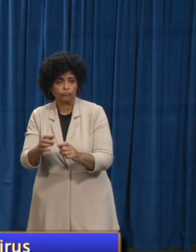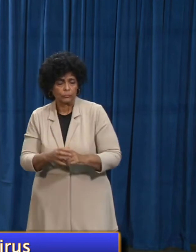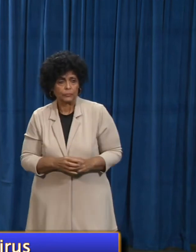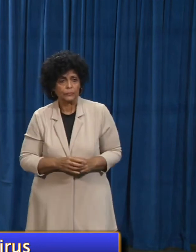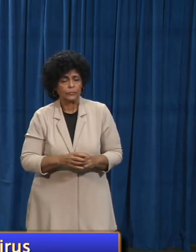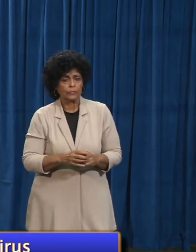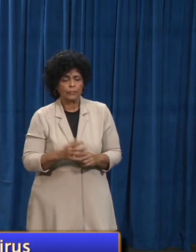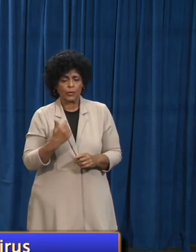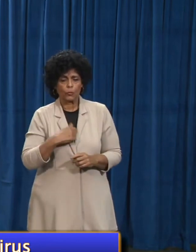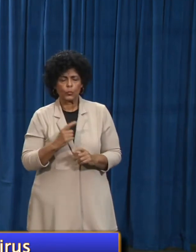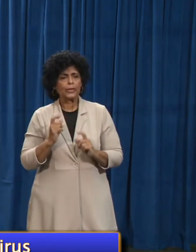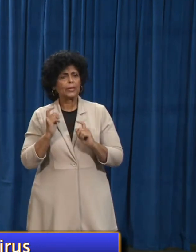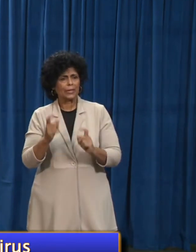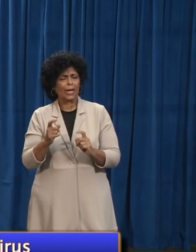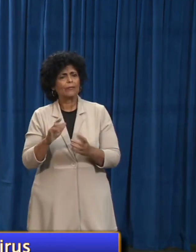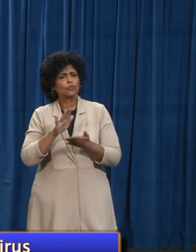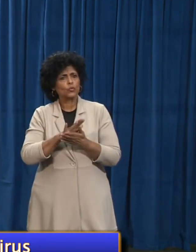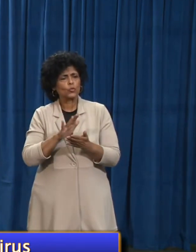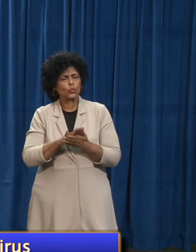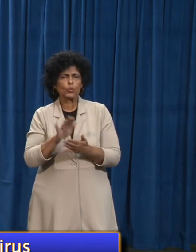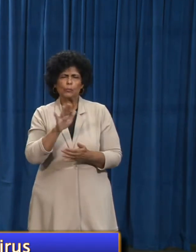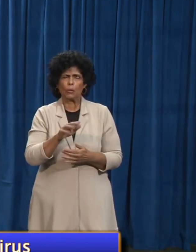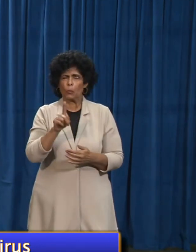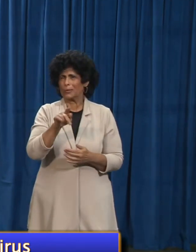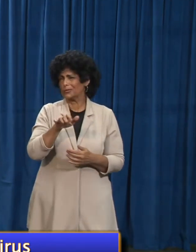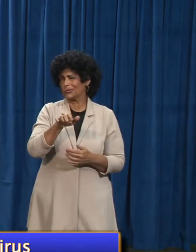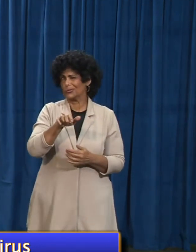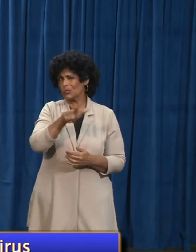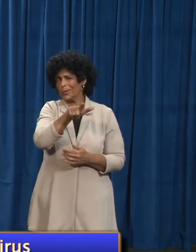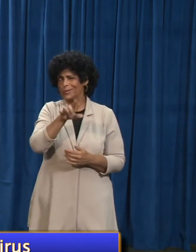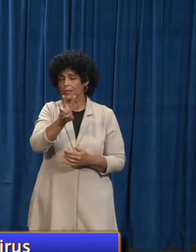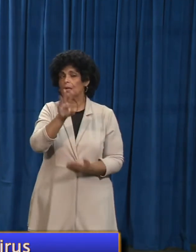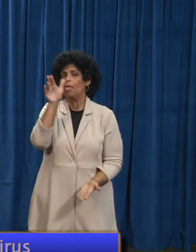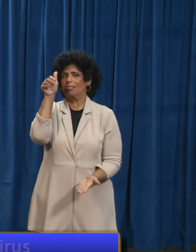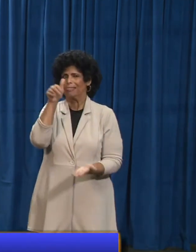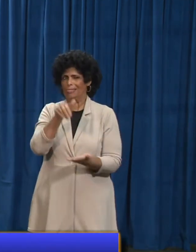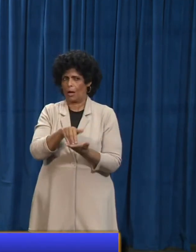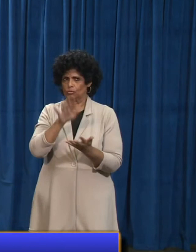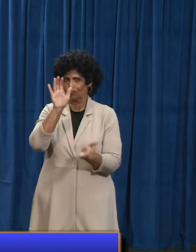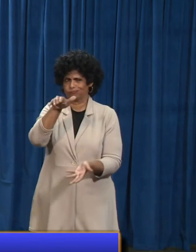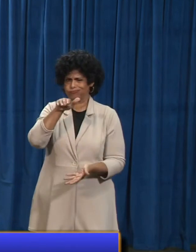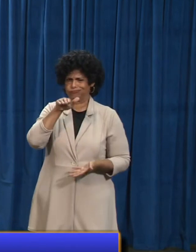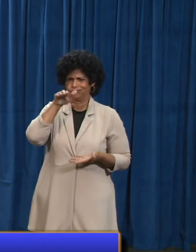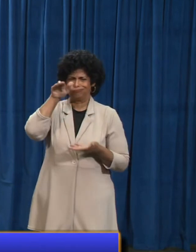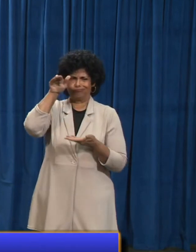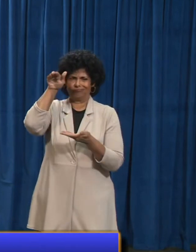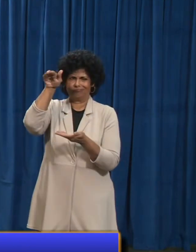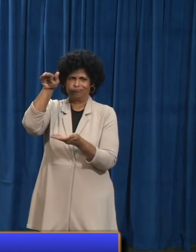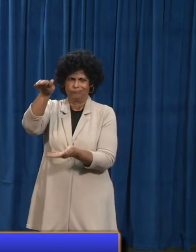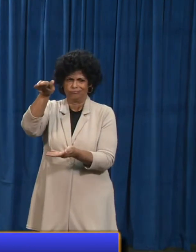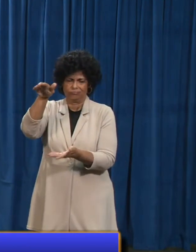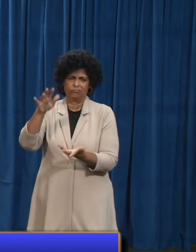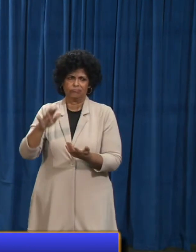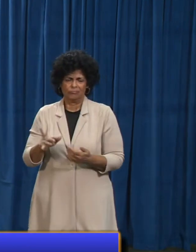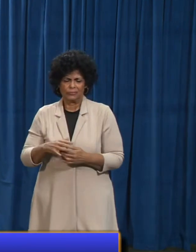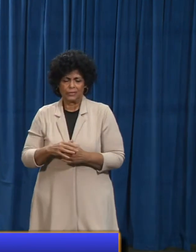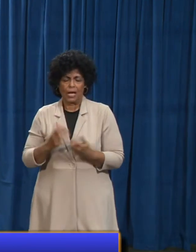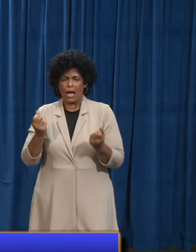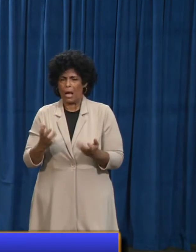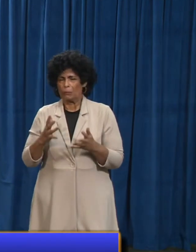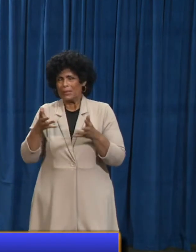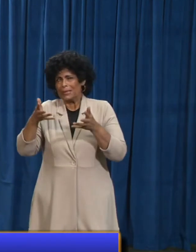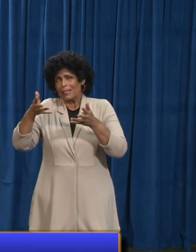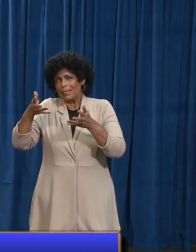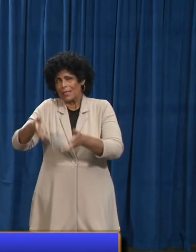gave the school about 126,000 within a month. What they have left, I believe,